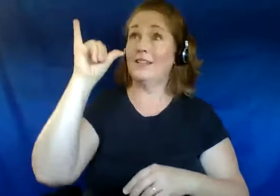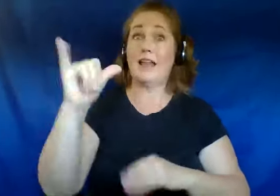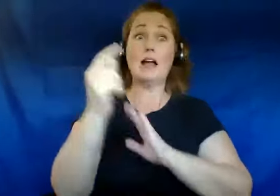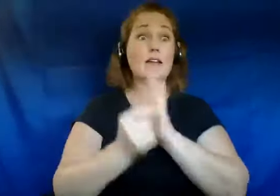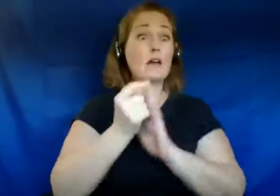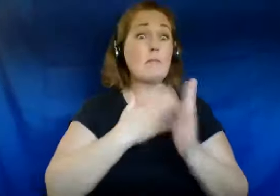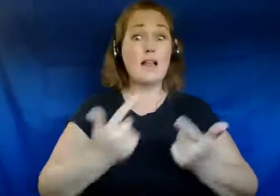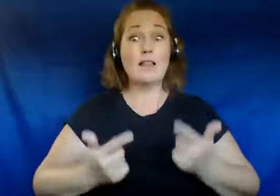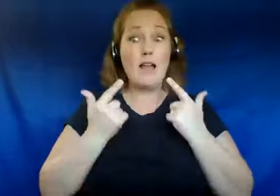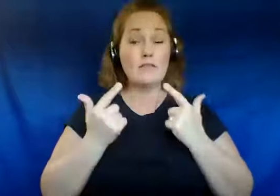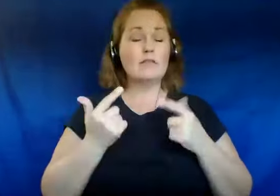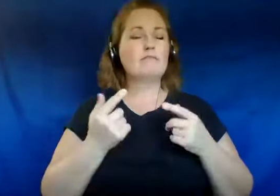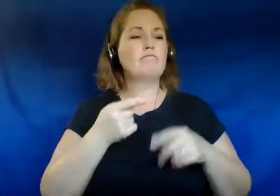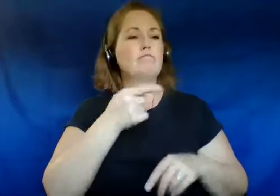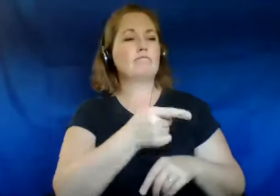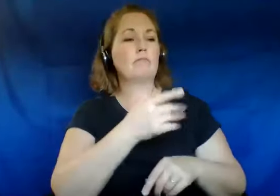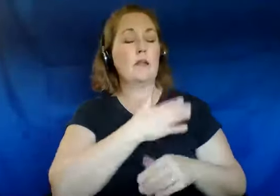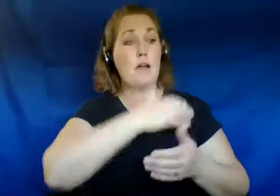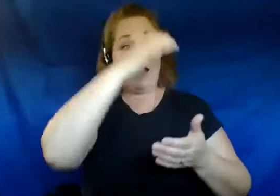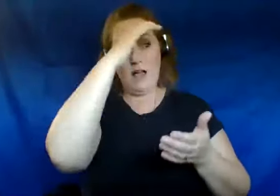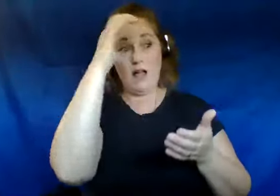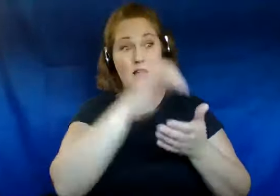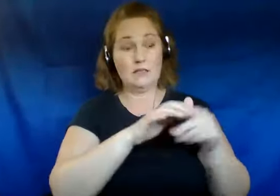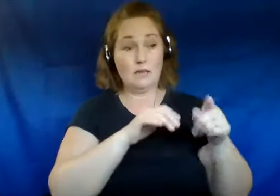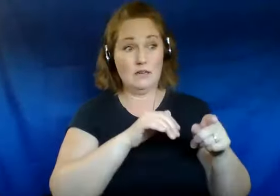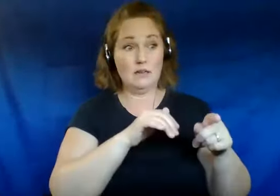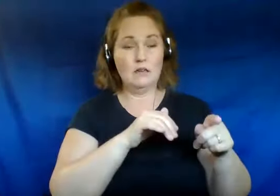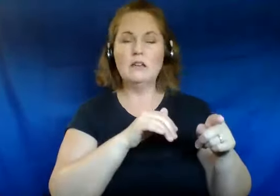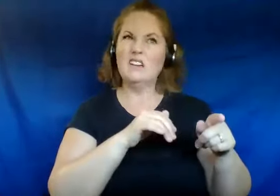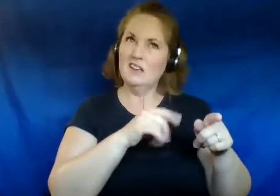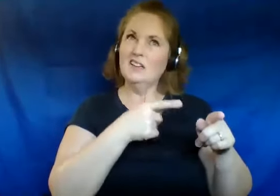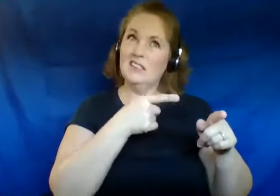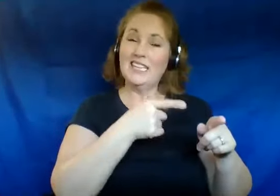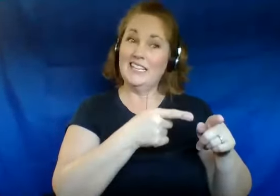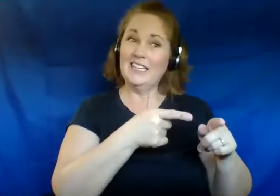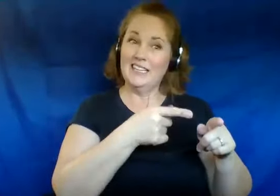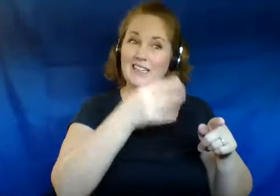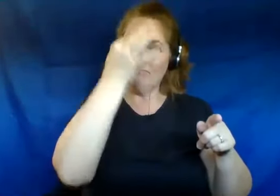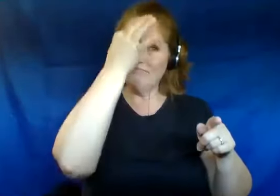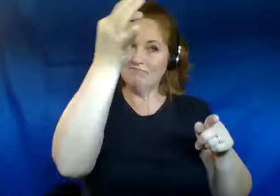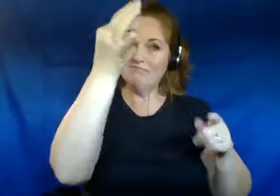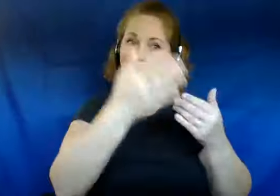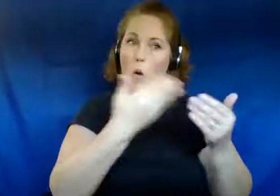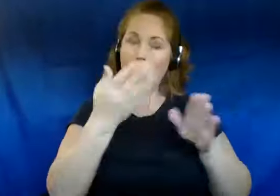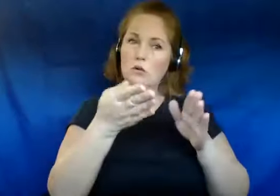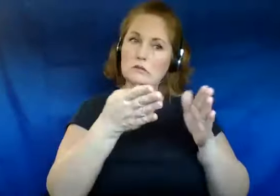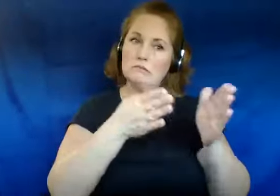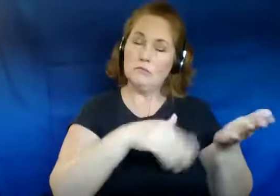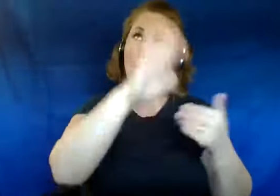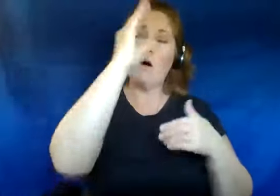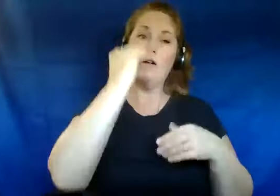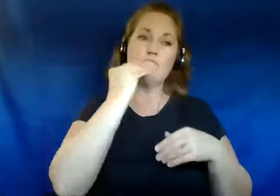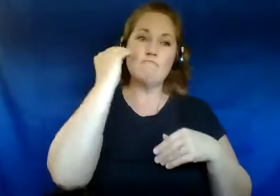my husband came to, he almost went home. He was